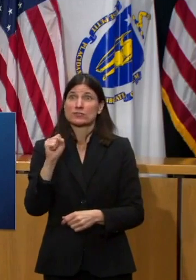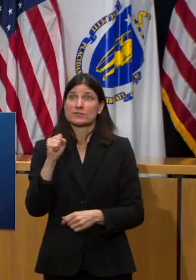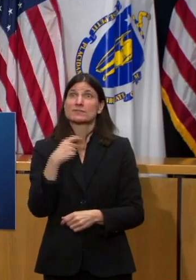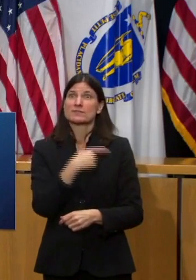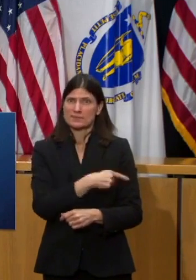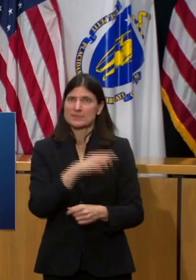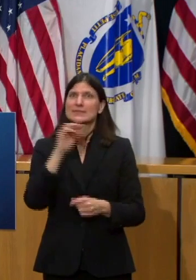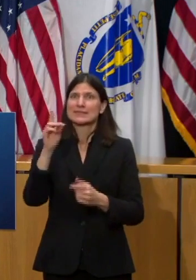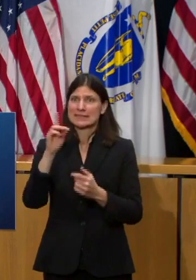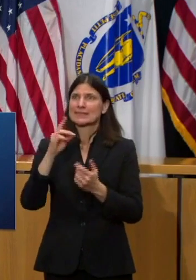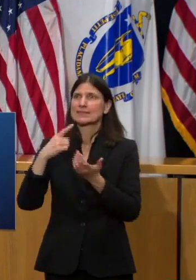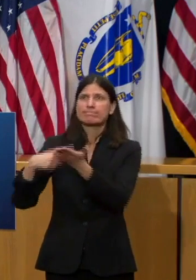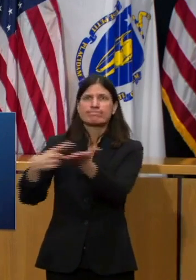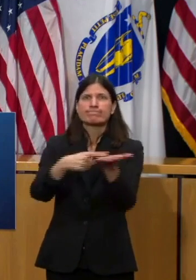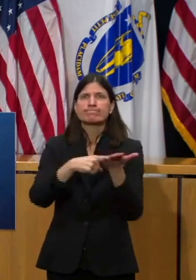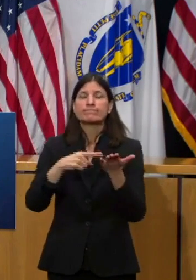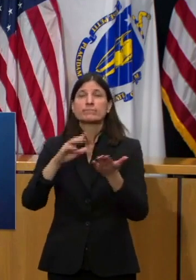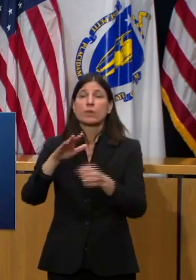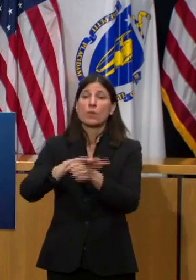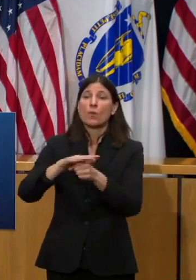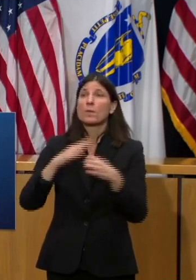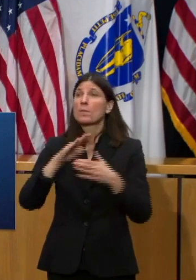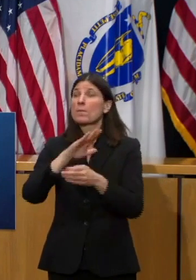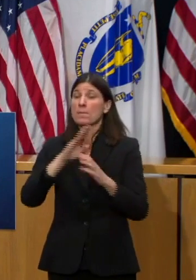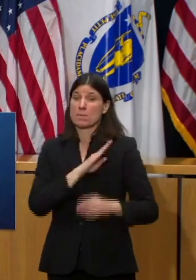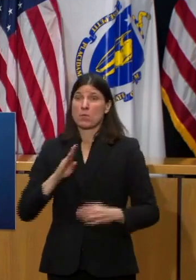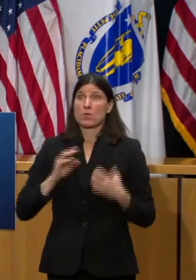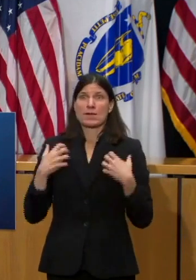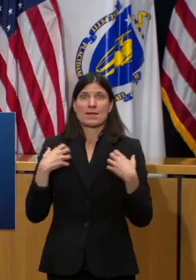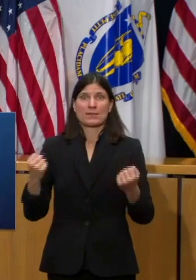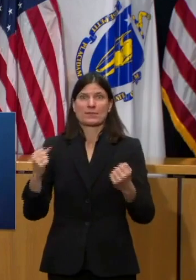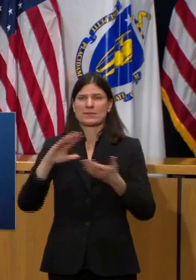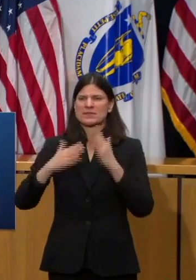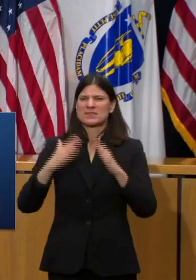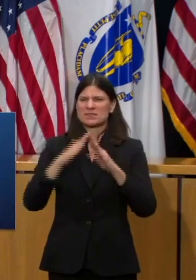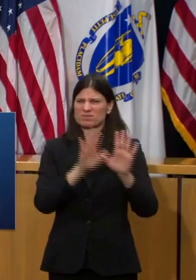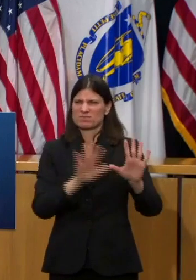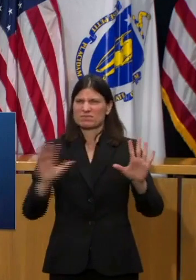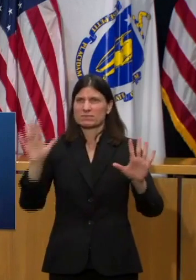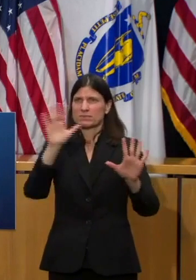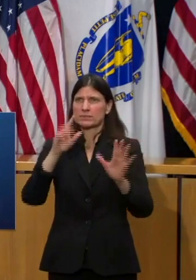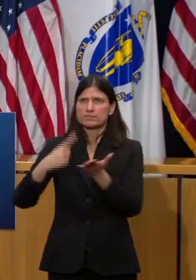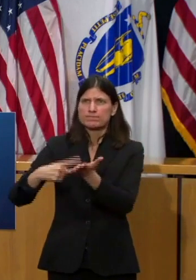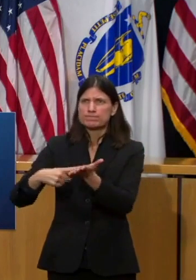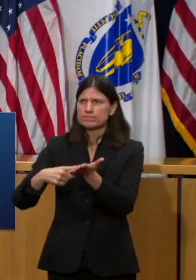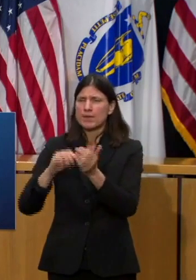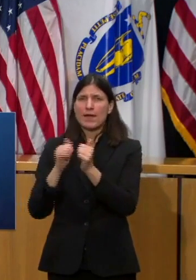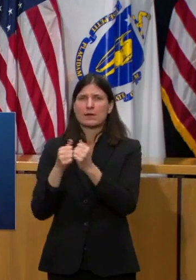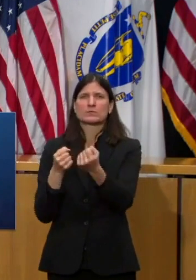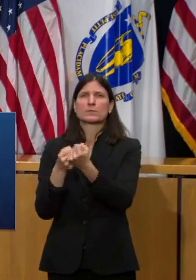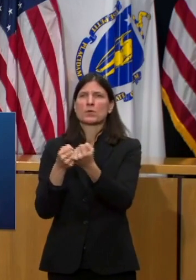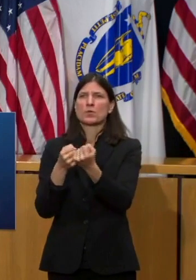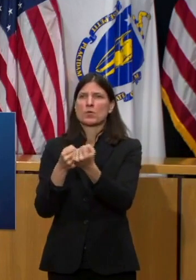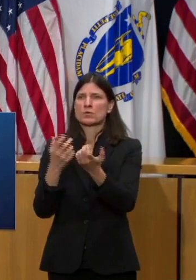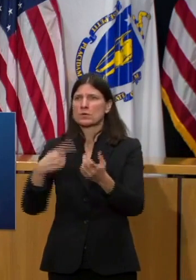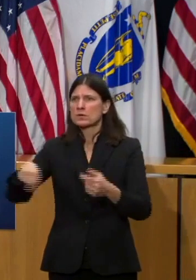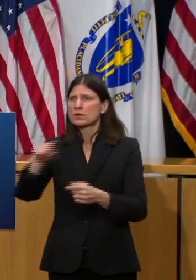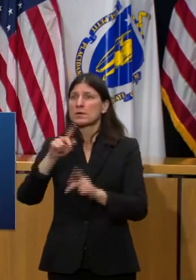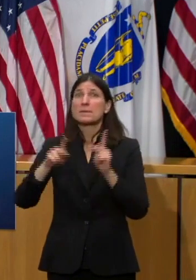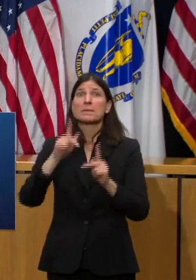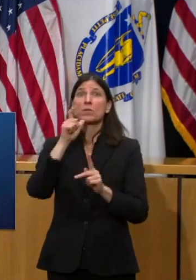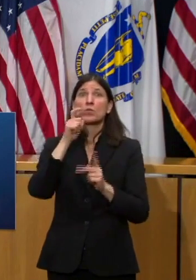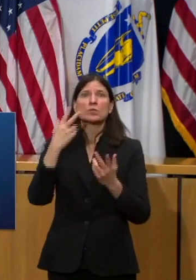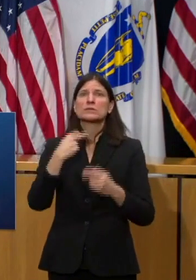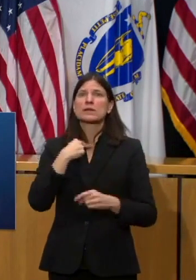these operations to serve homebound seniors, individuals who participate in Meals on Wheels programs, and others who are unable